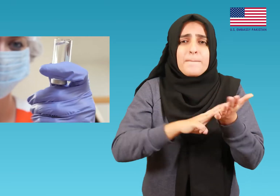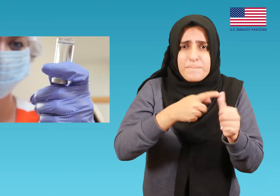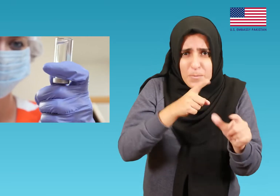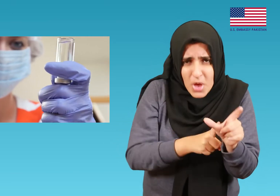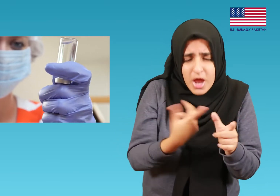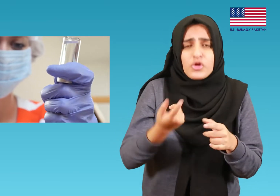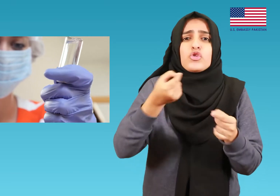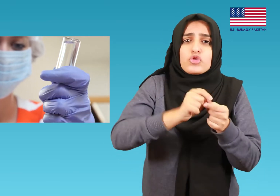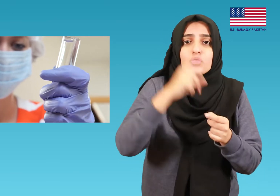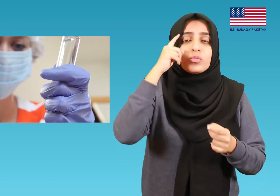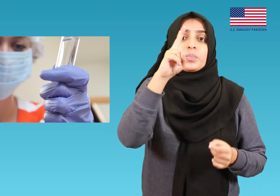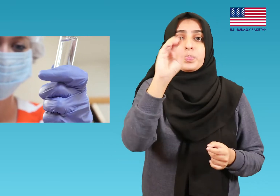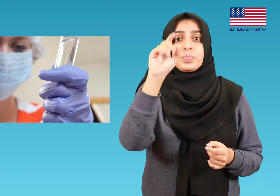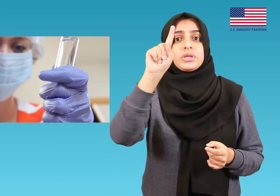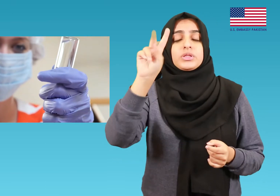of 2021.